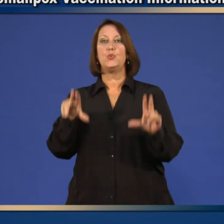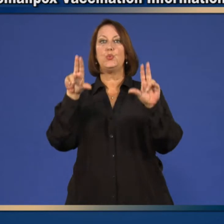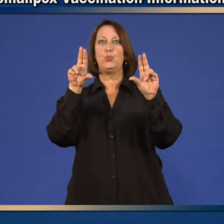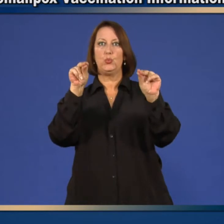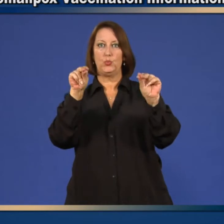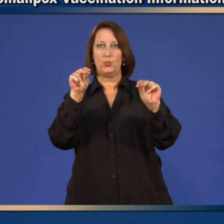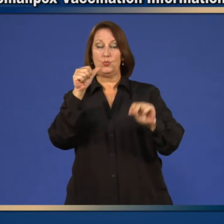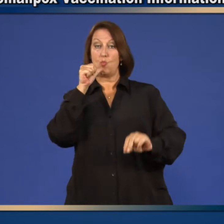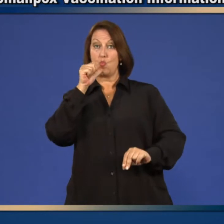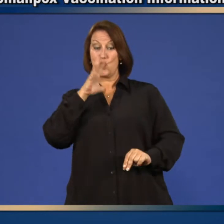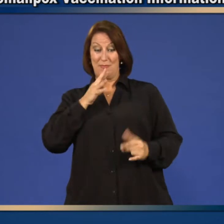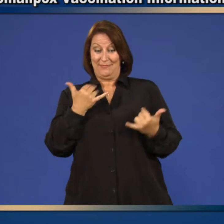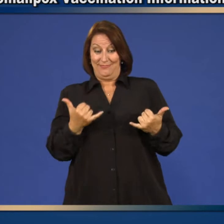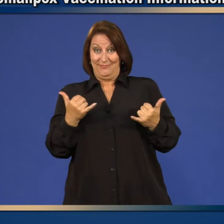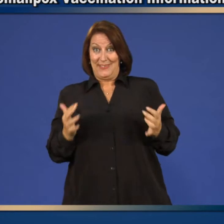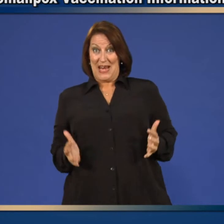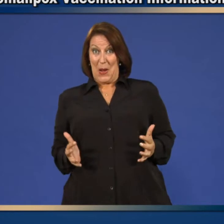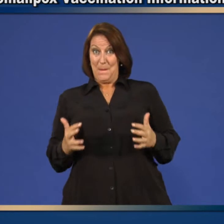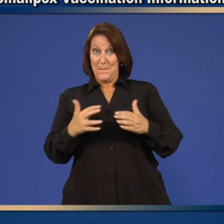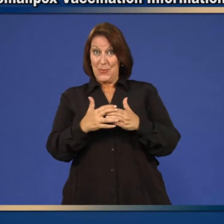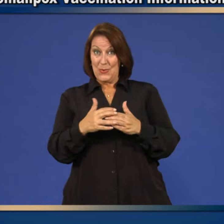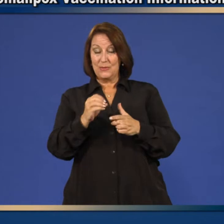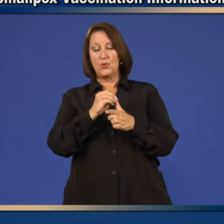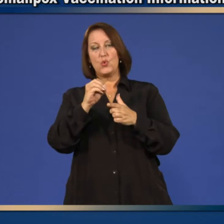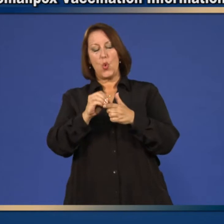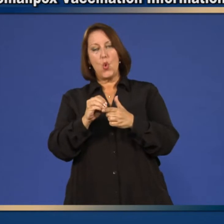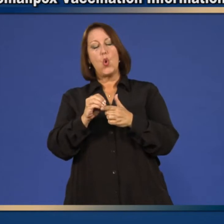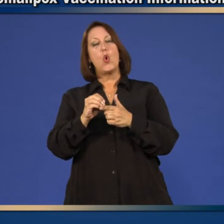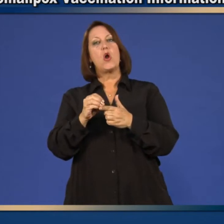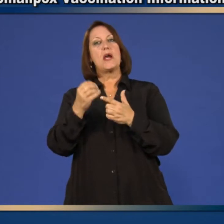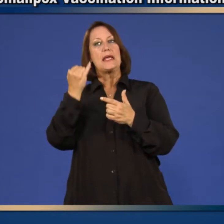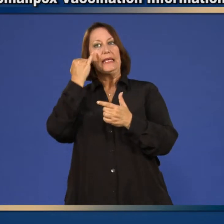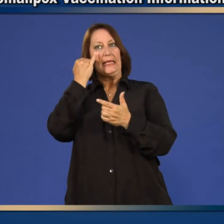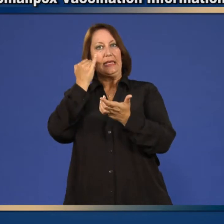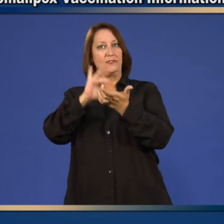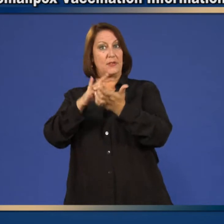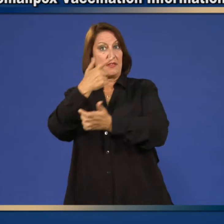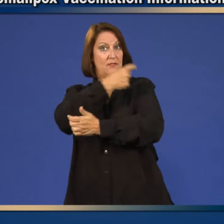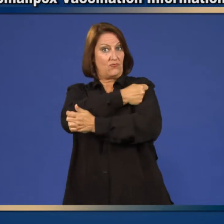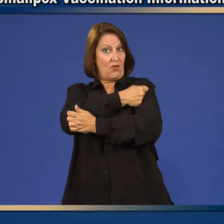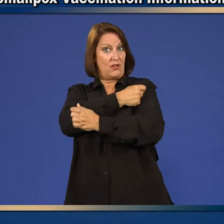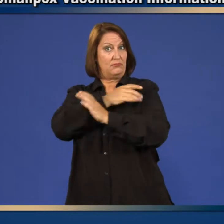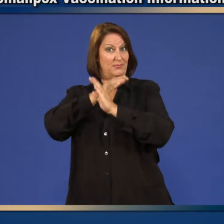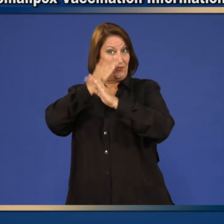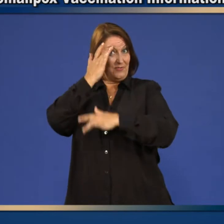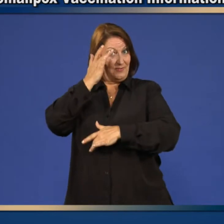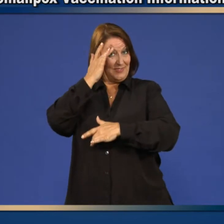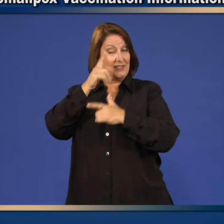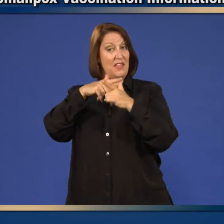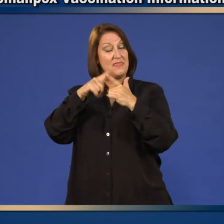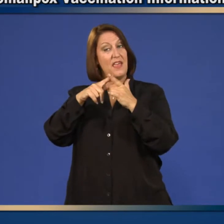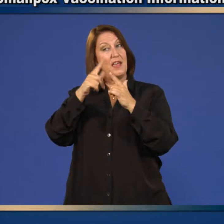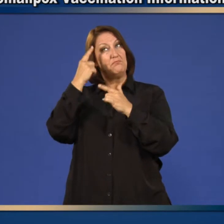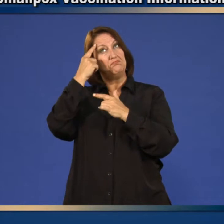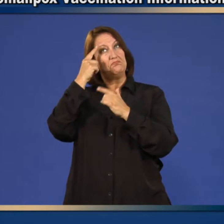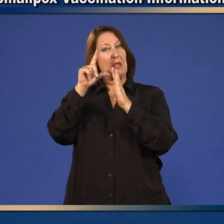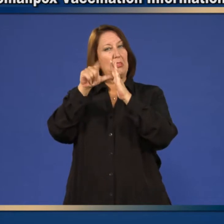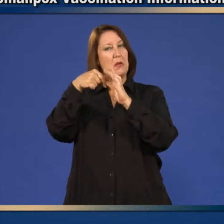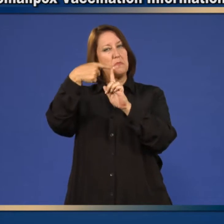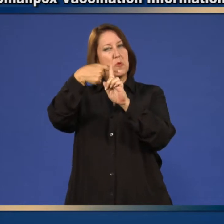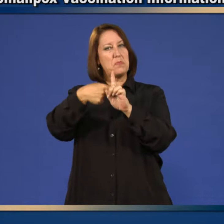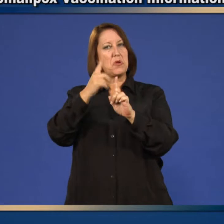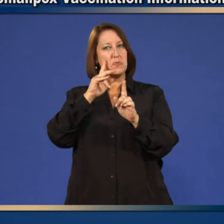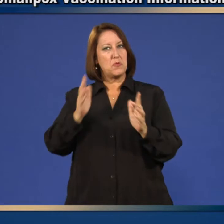No. Women who are pregnant or planning to become pregnant within 4 weeks after